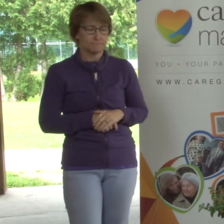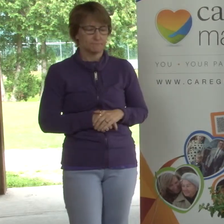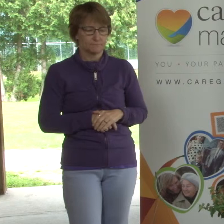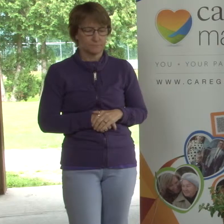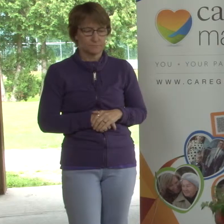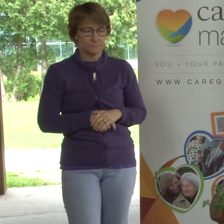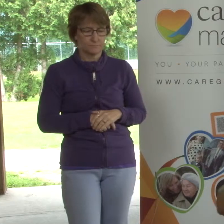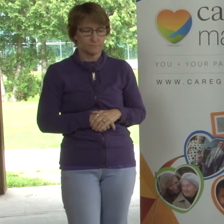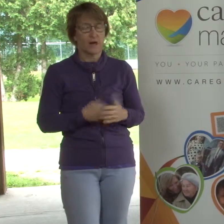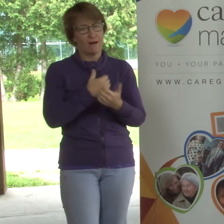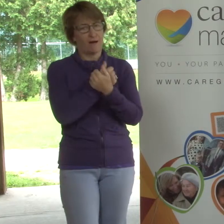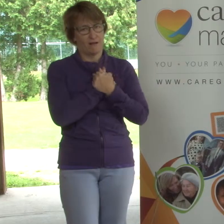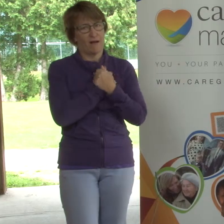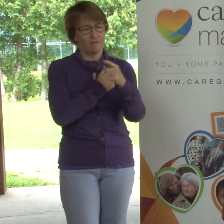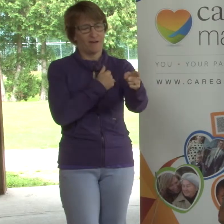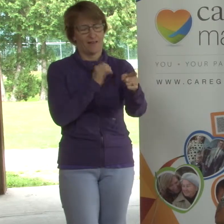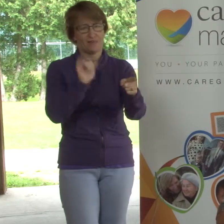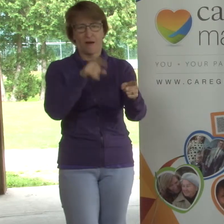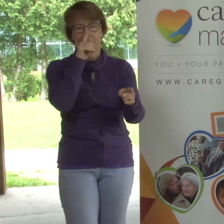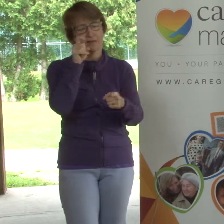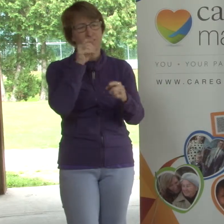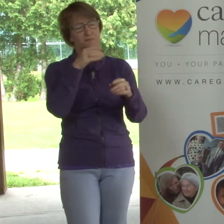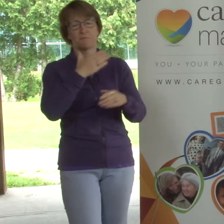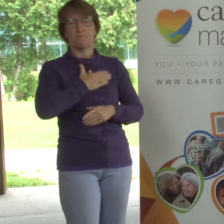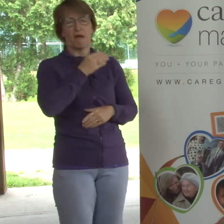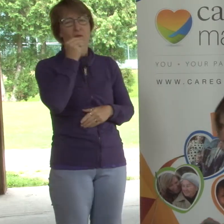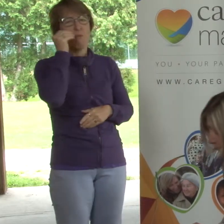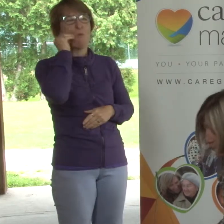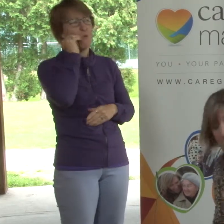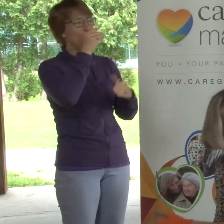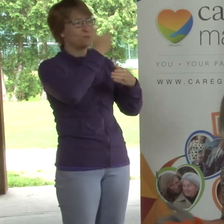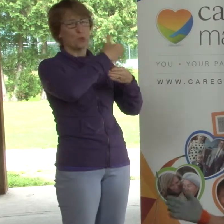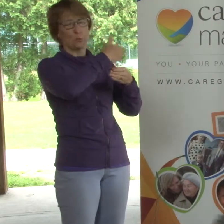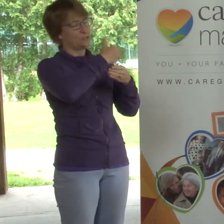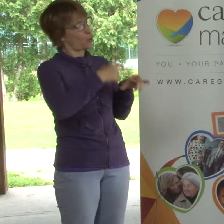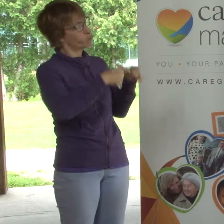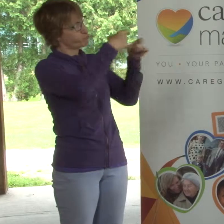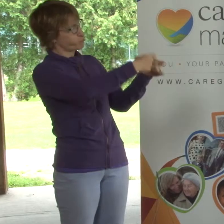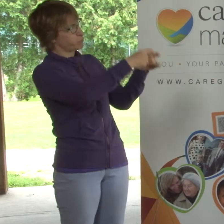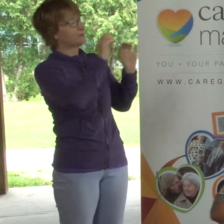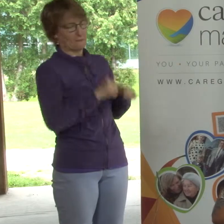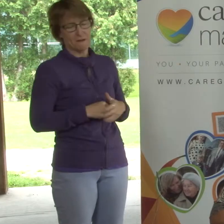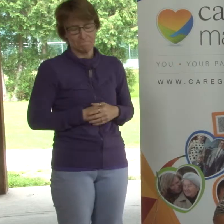which is the one I love using because I can put it in my window at home,